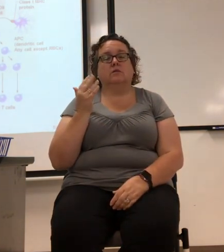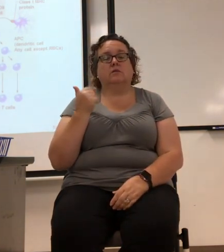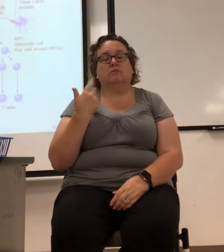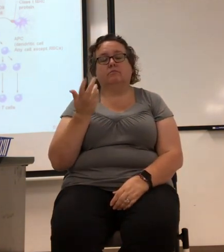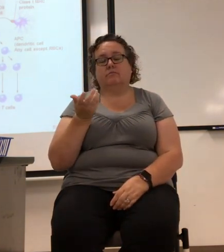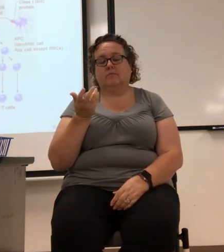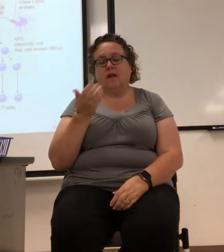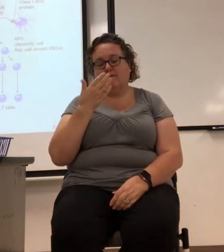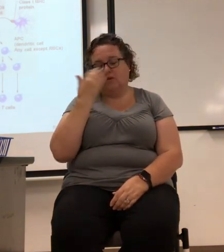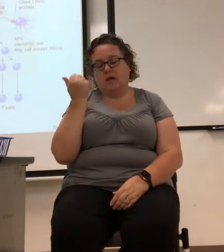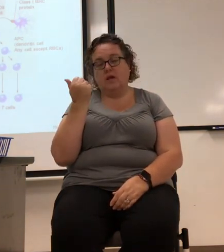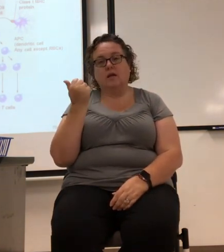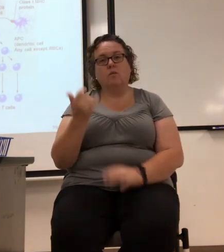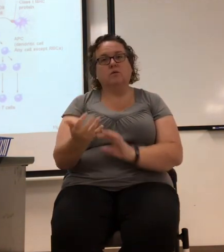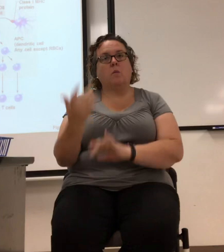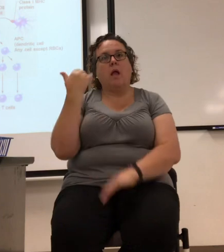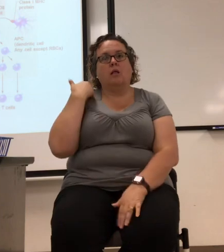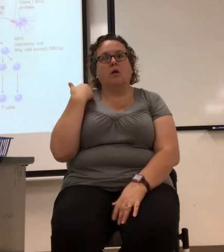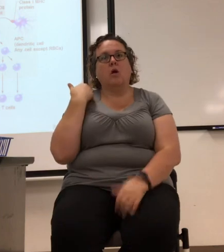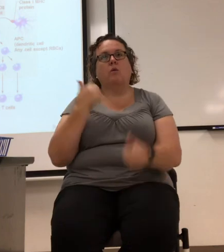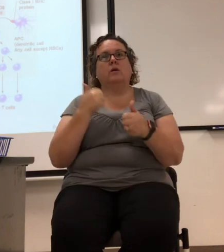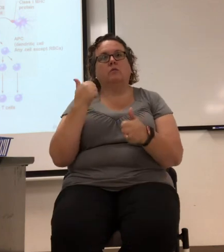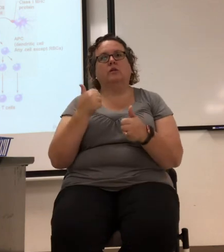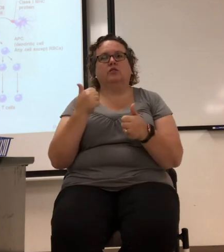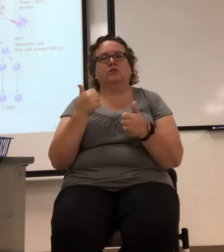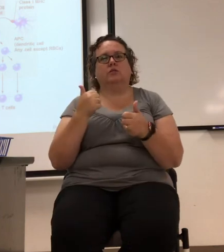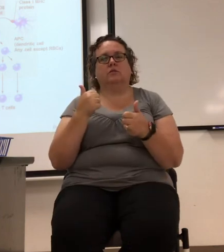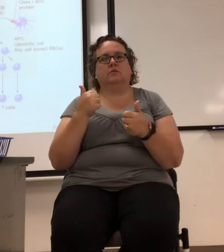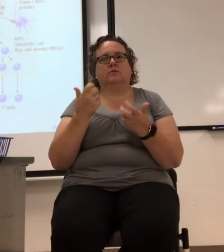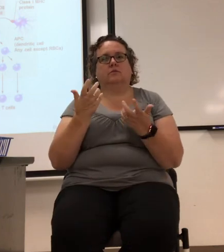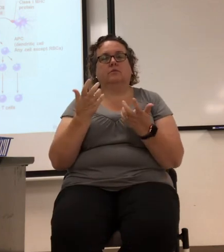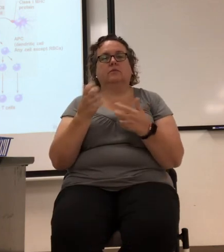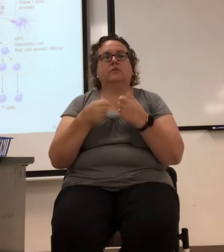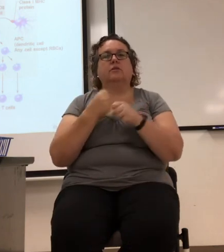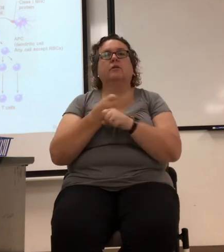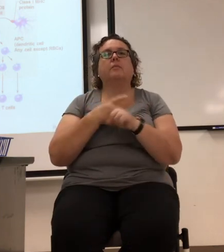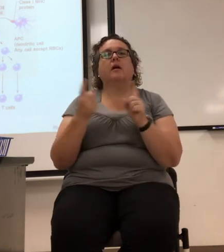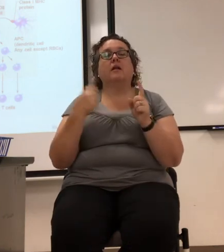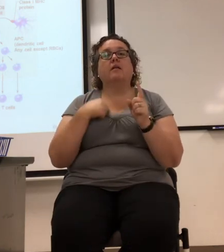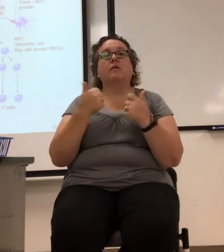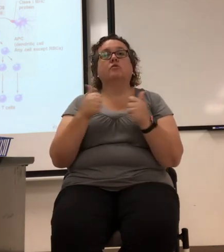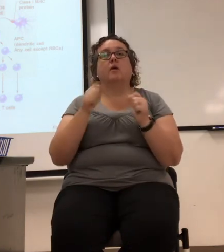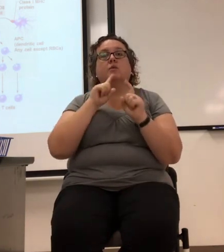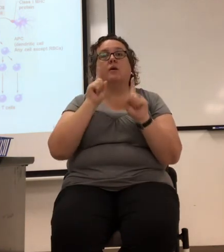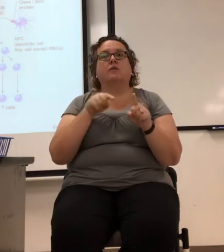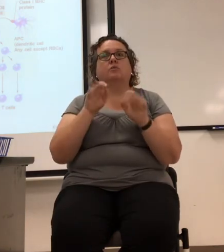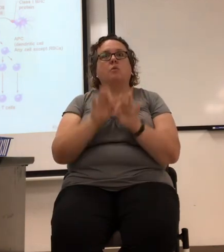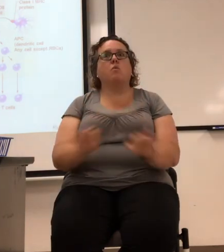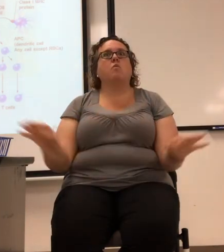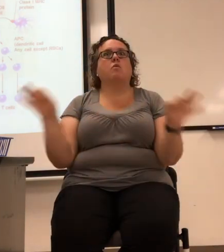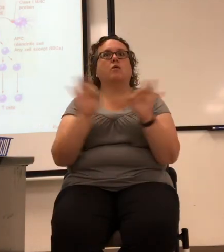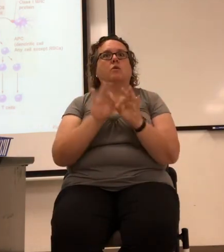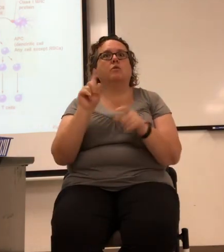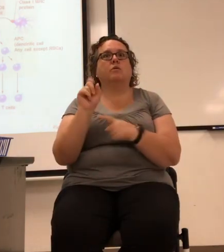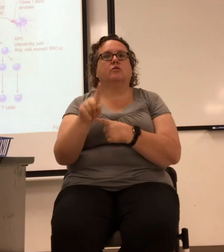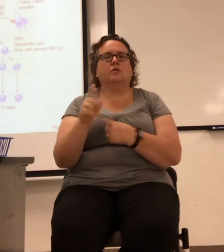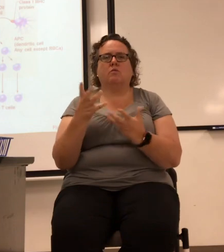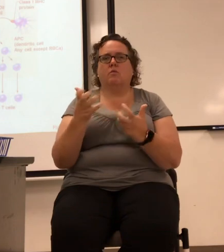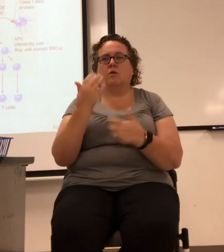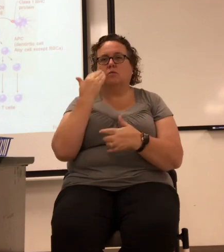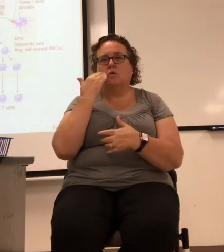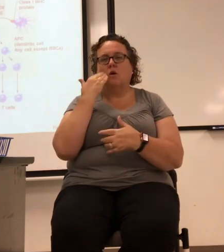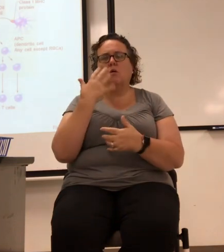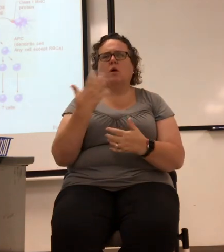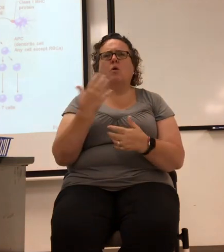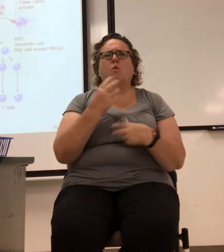I forget which decade, it was a while ago. But what they did was, they were trying to answer a very important question. They wanted to know